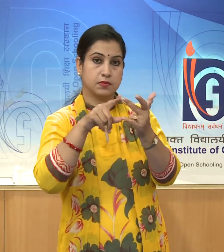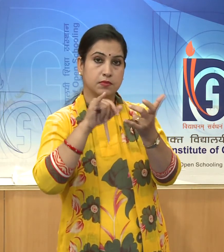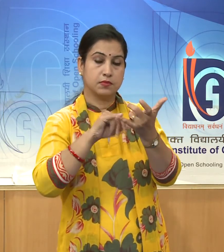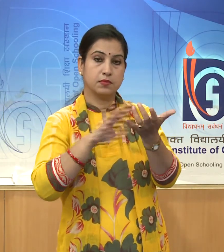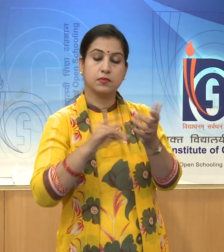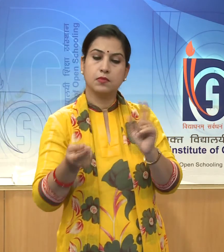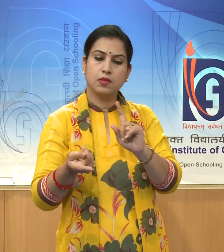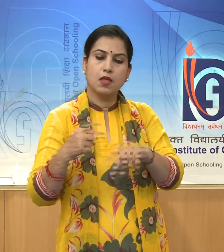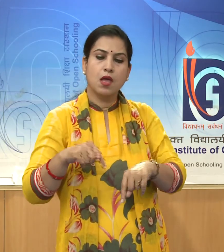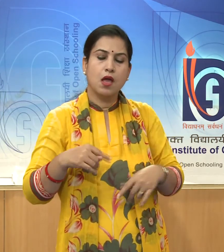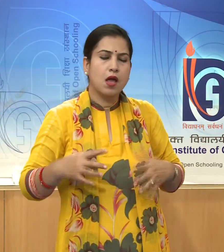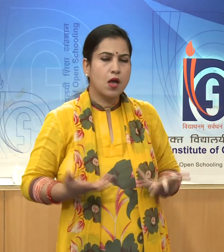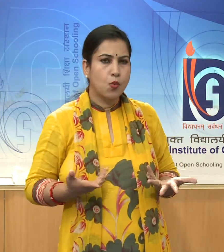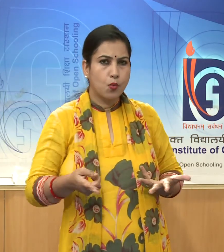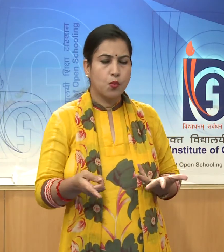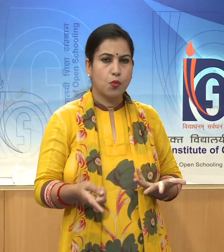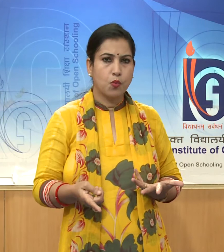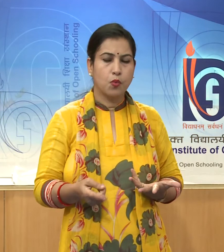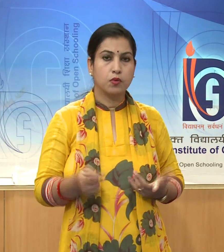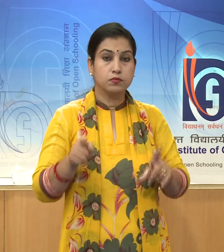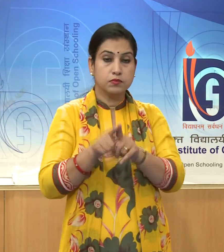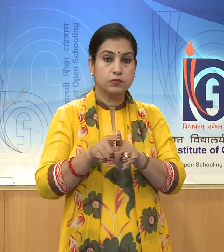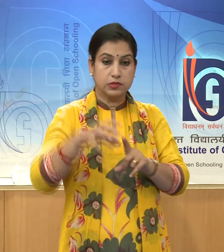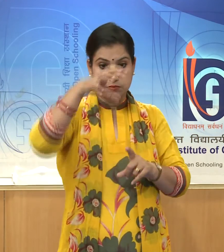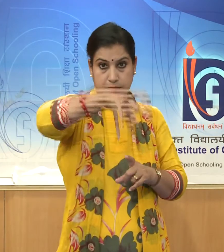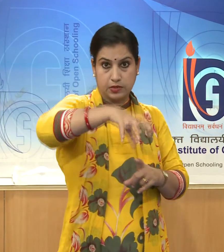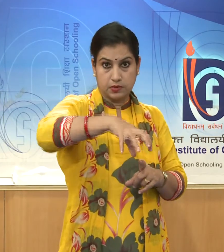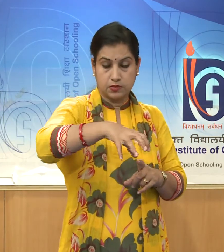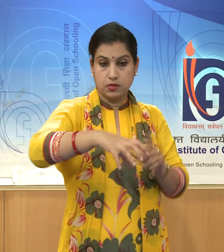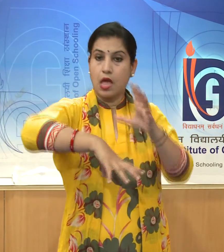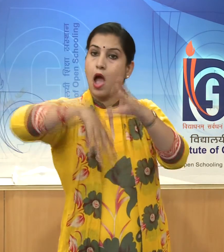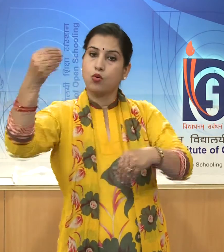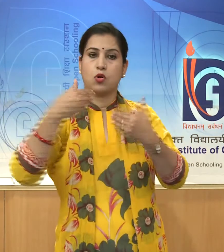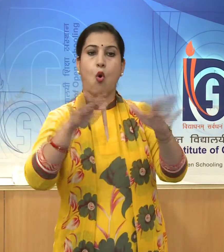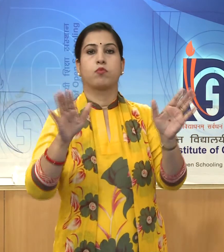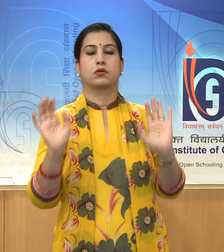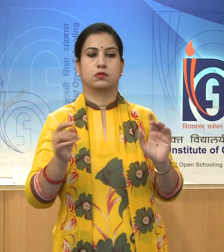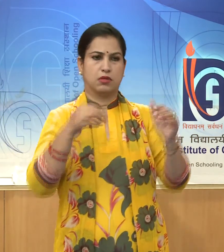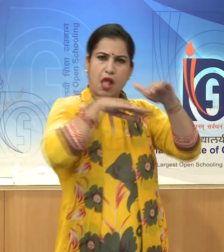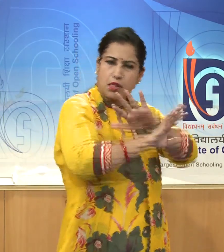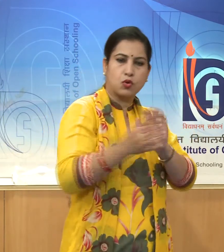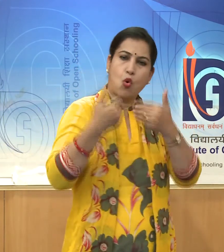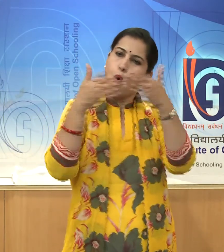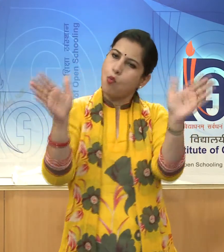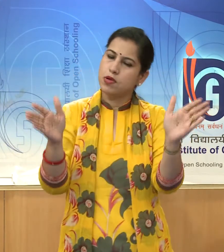came out of the studio to paint in the open air,